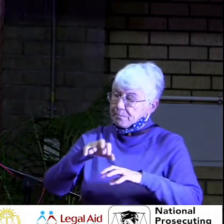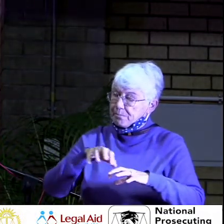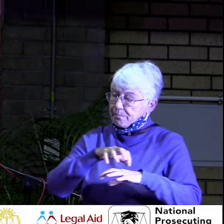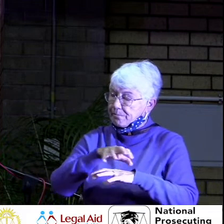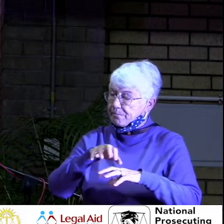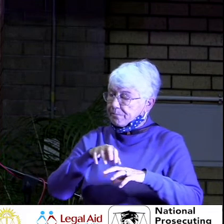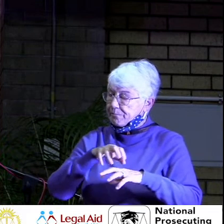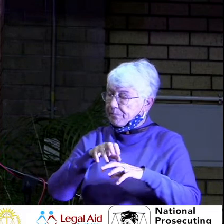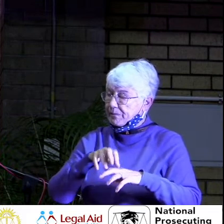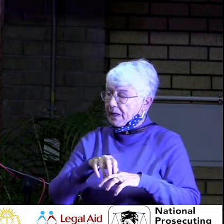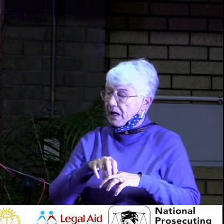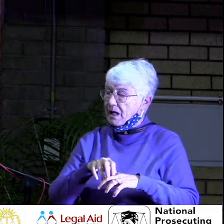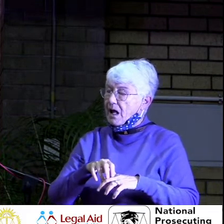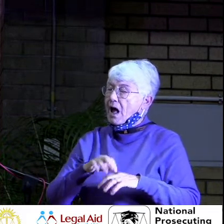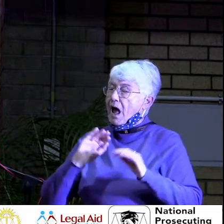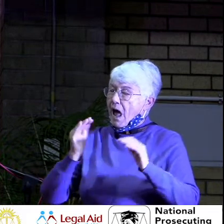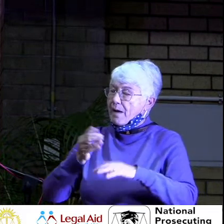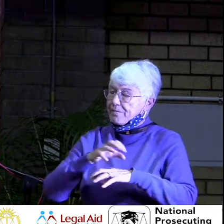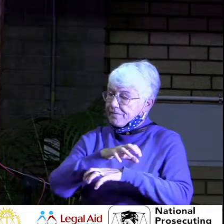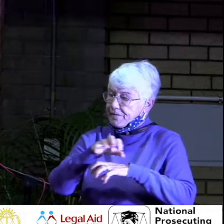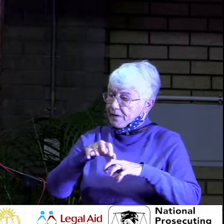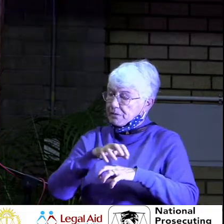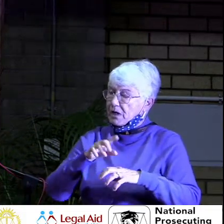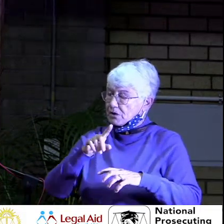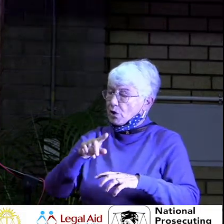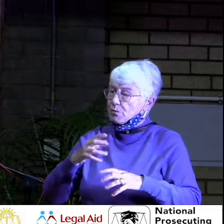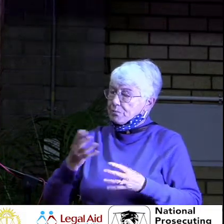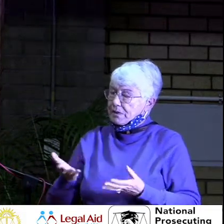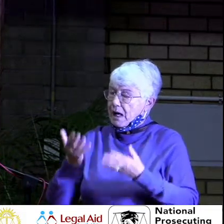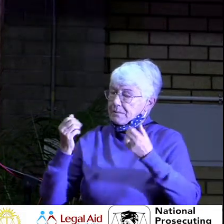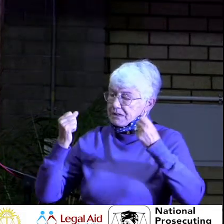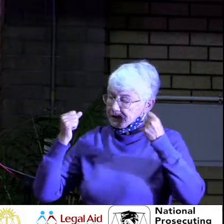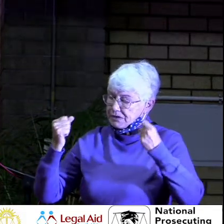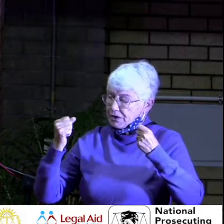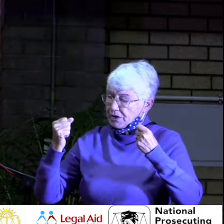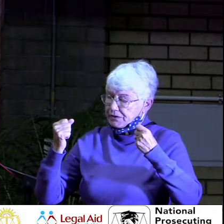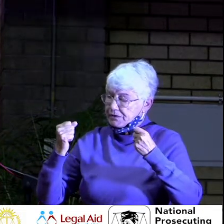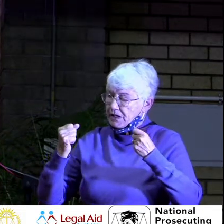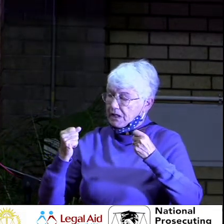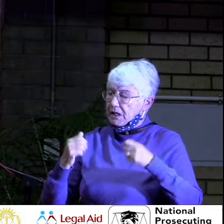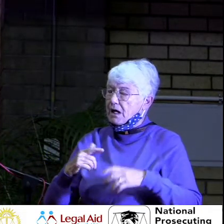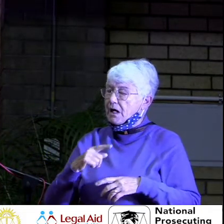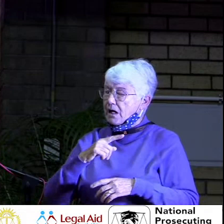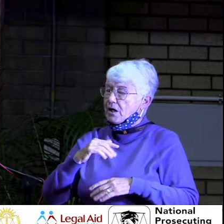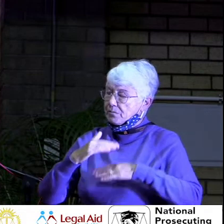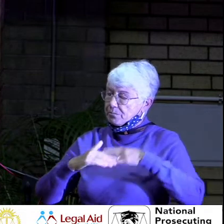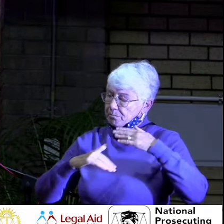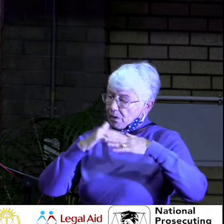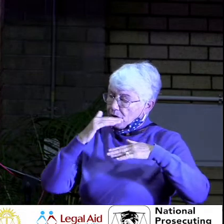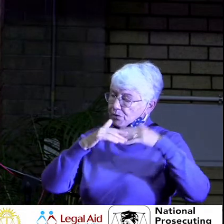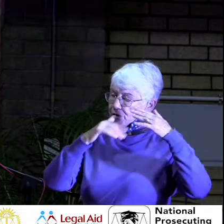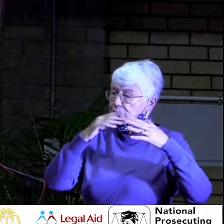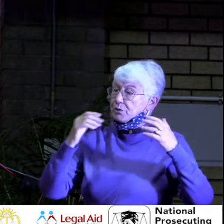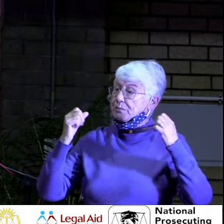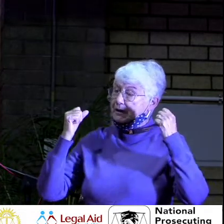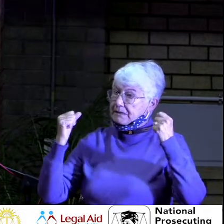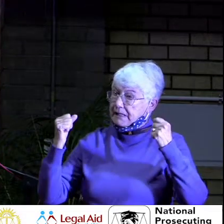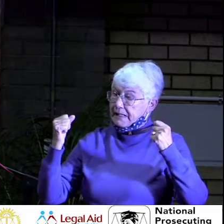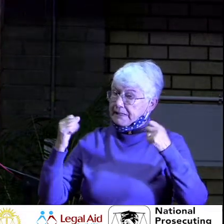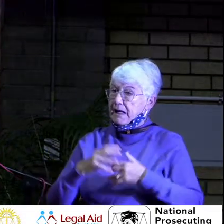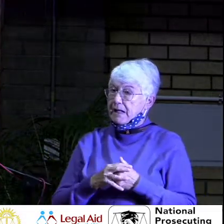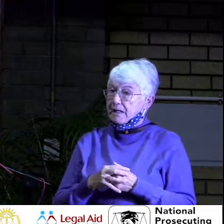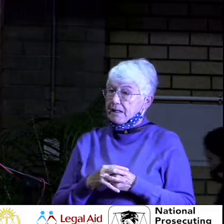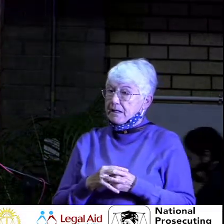to strengthen and build the ability to address problems that occur in the family environment. And